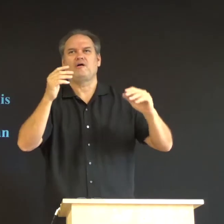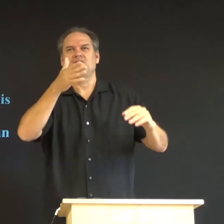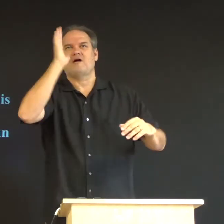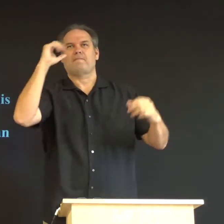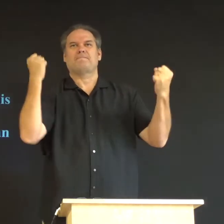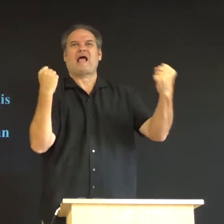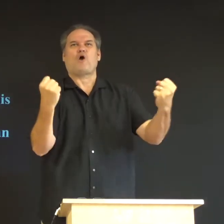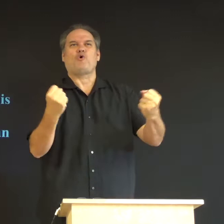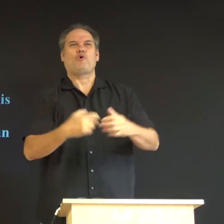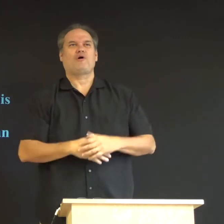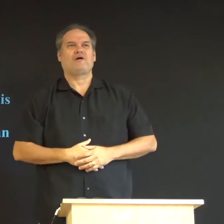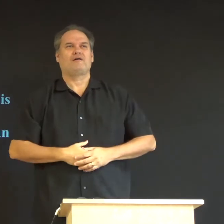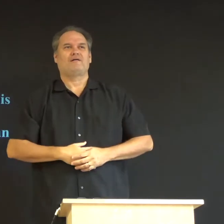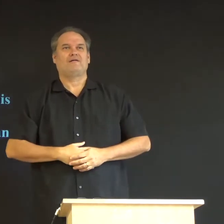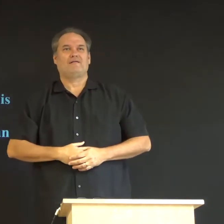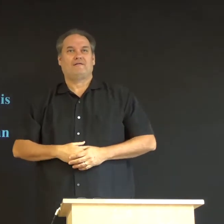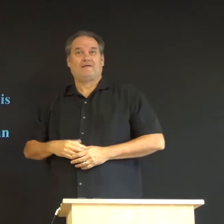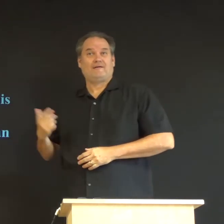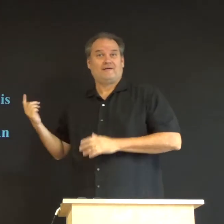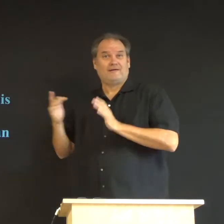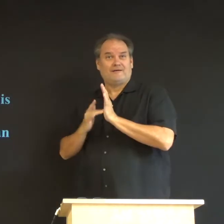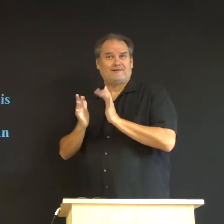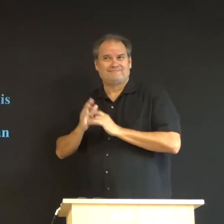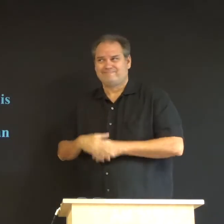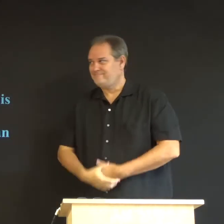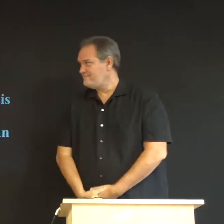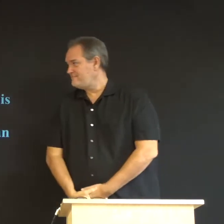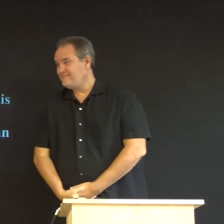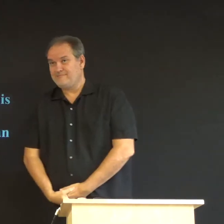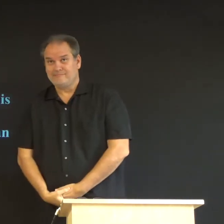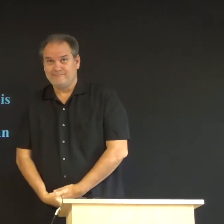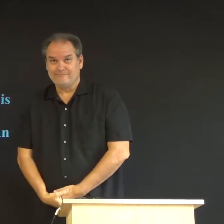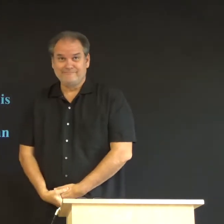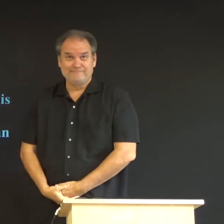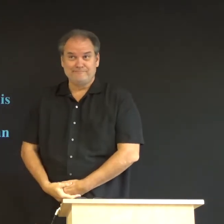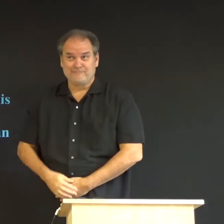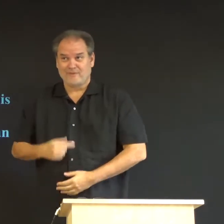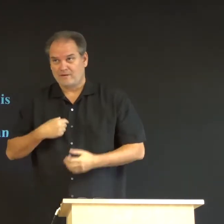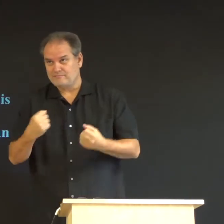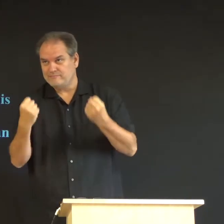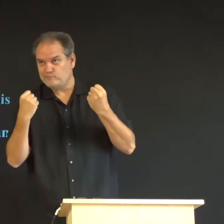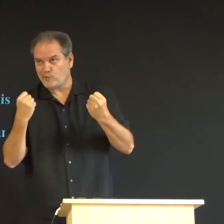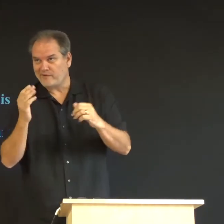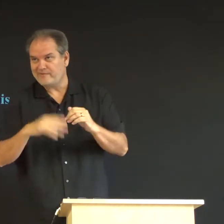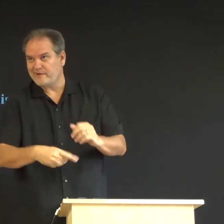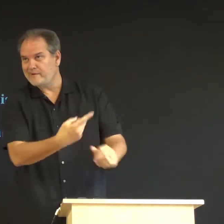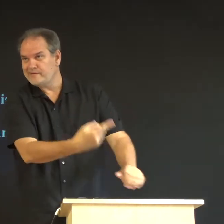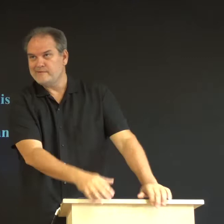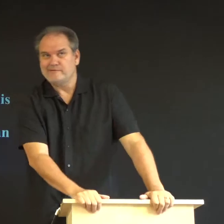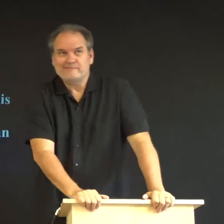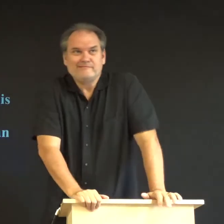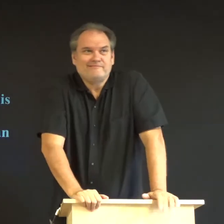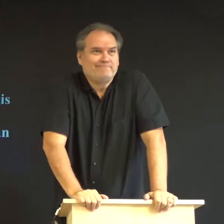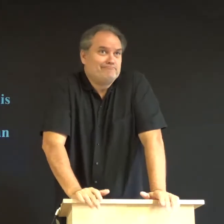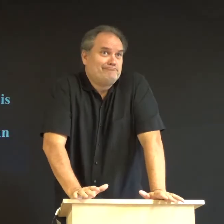or that he's equal in power with God. Jesus is stronger than